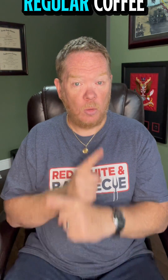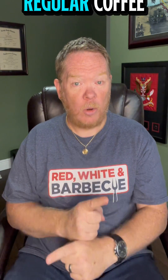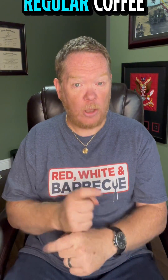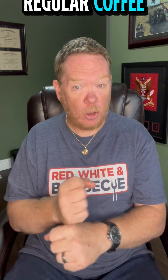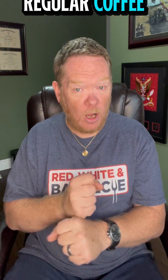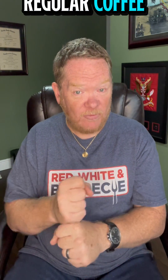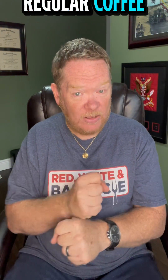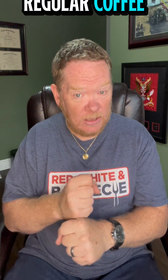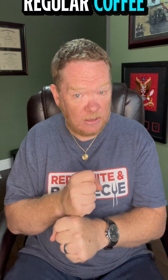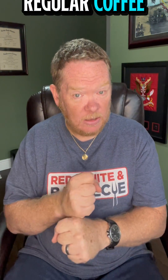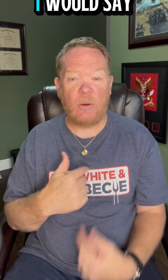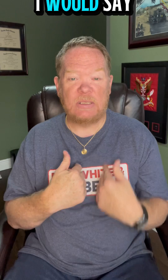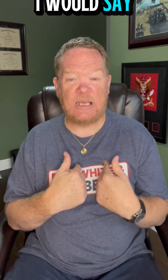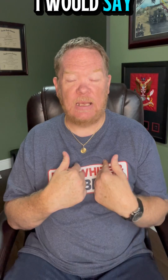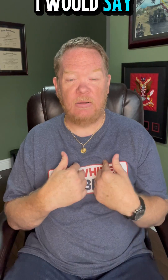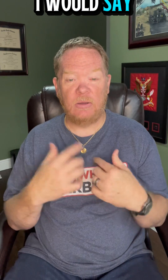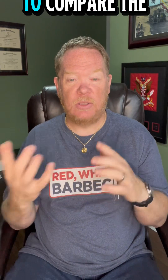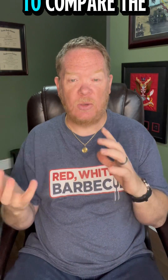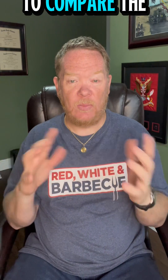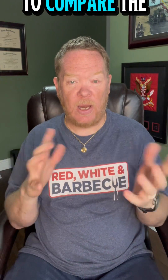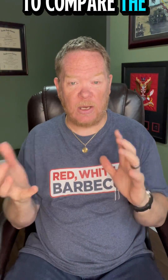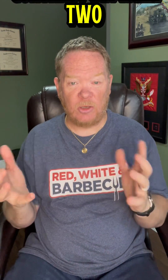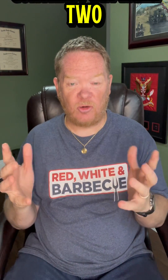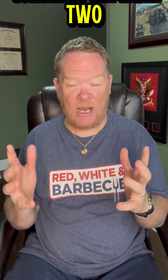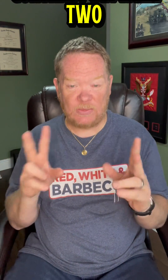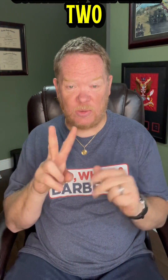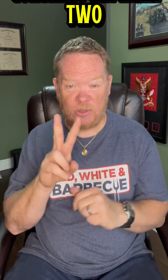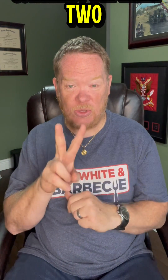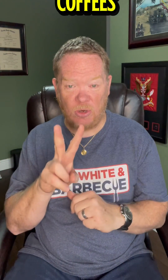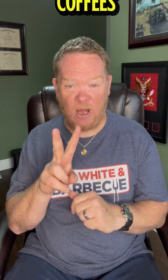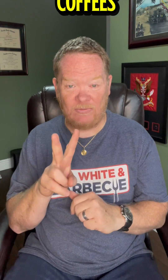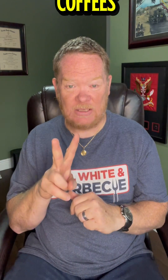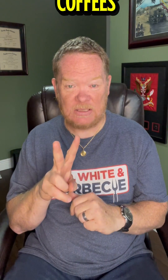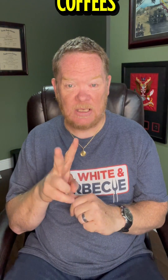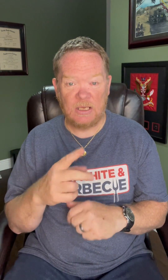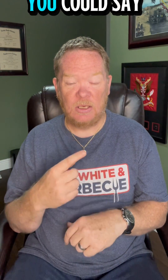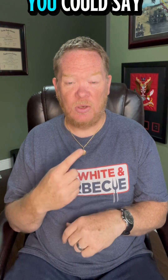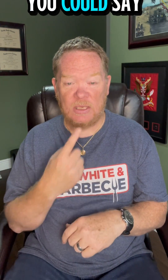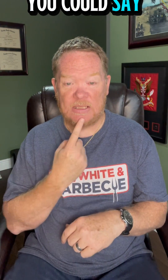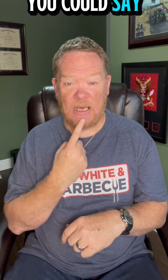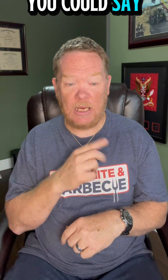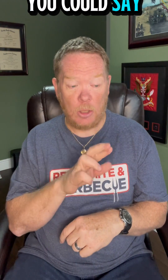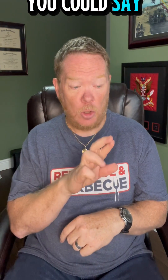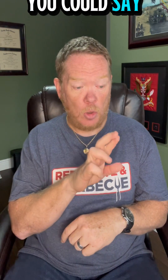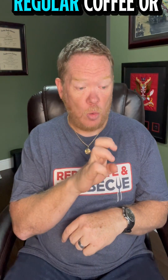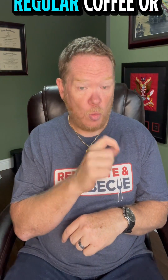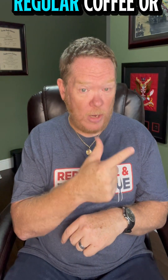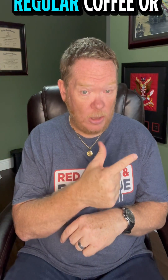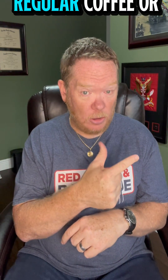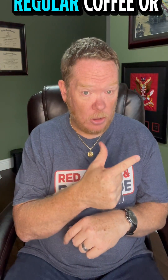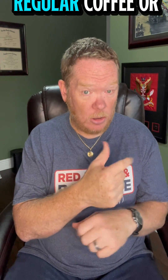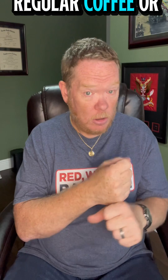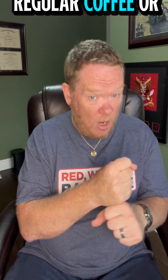Regular coffee, I would say, to compare the contrast between 2 coffees, you could say regular